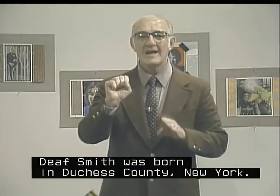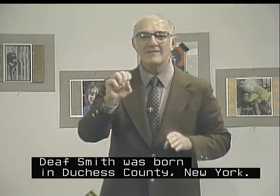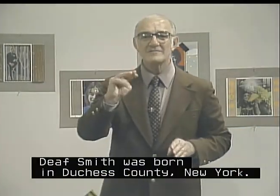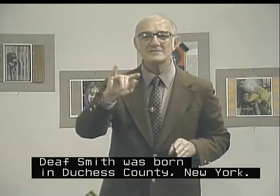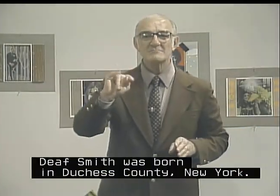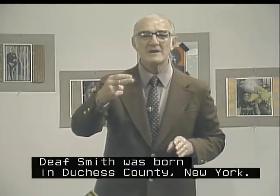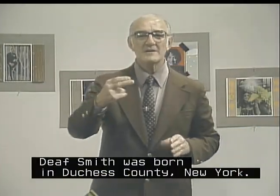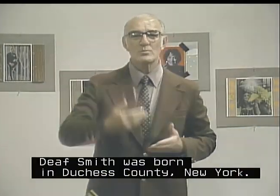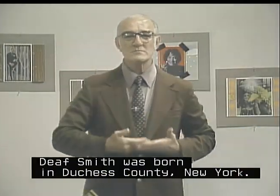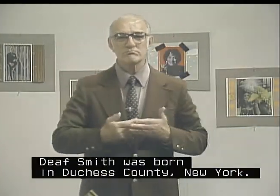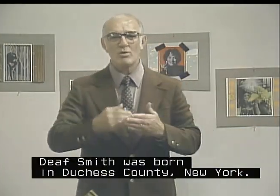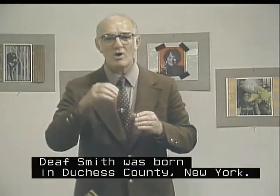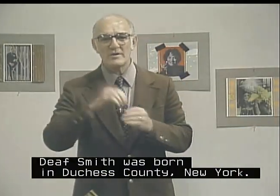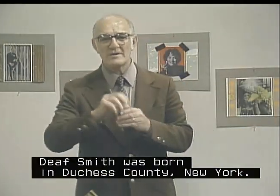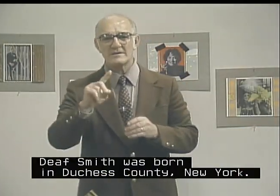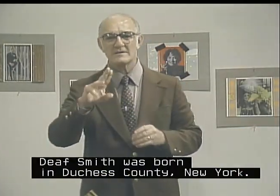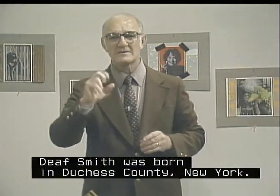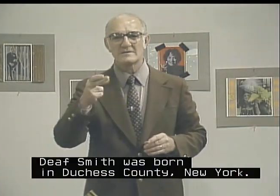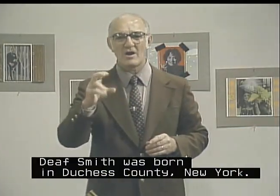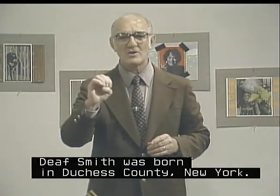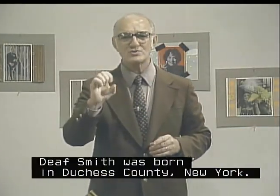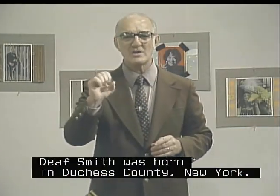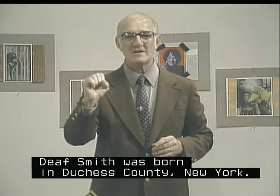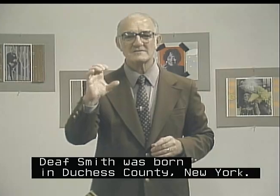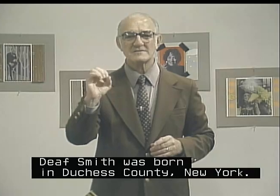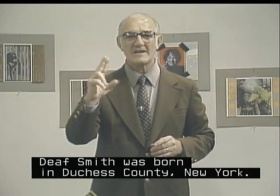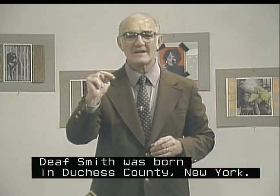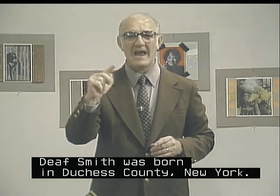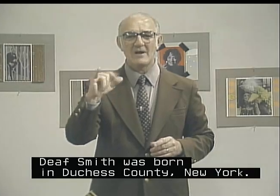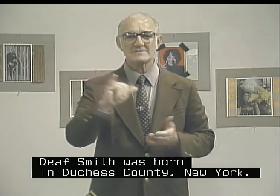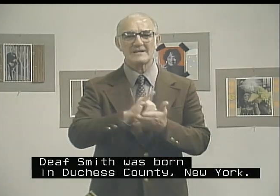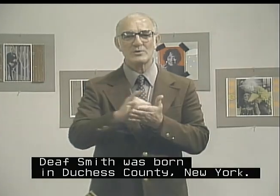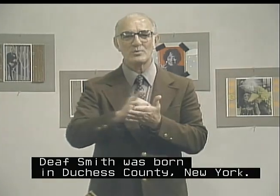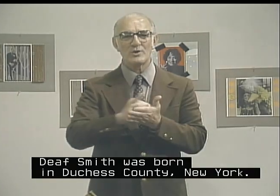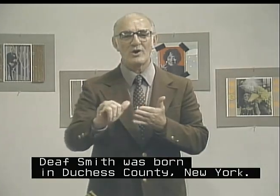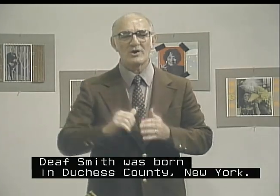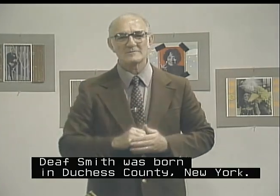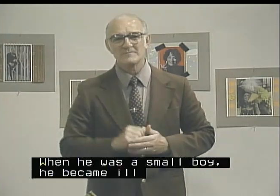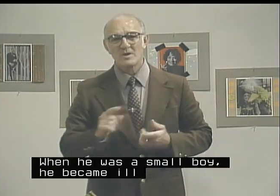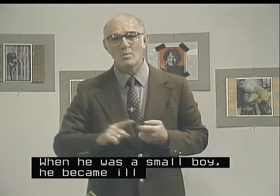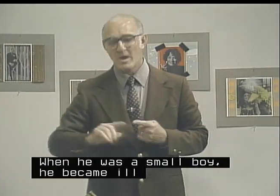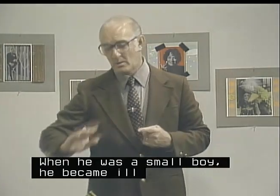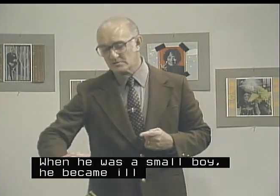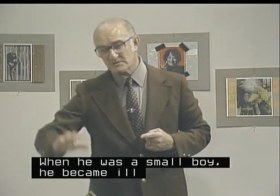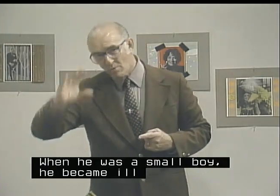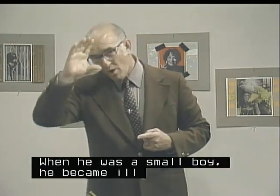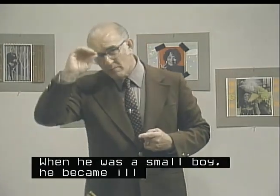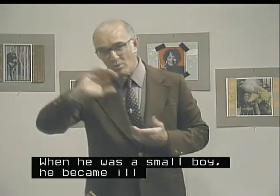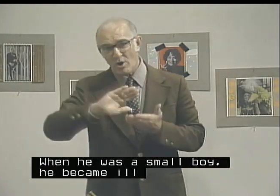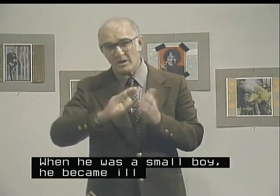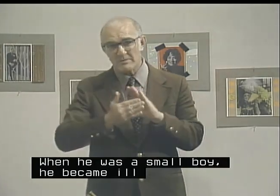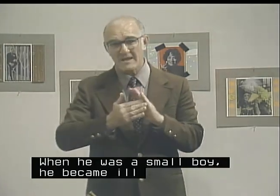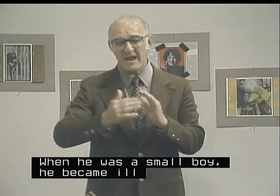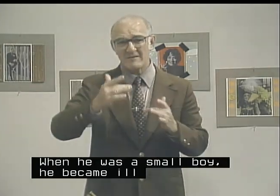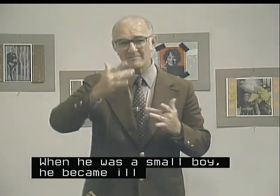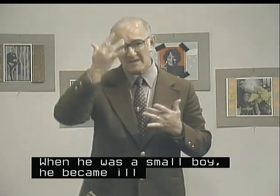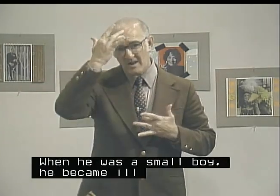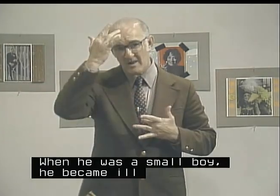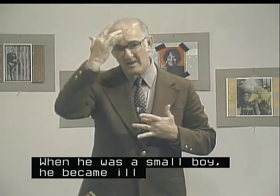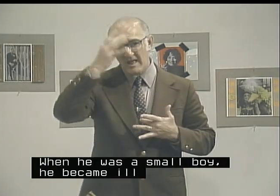Seth Smith was born in Dutchess County, New York. When he was a small boy, he became ill,